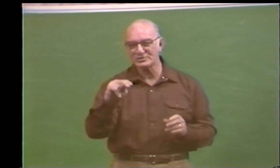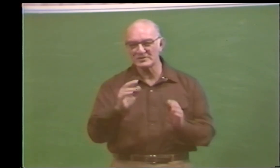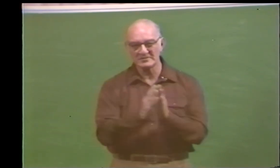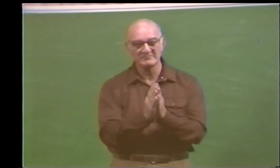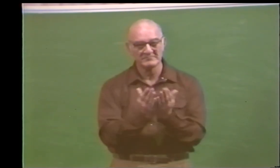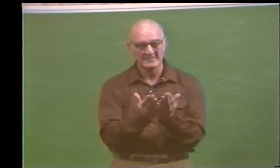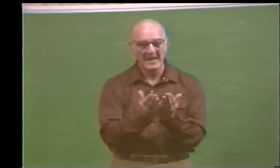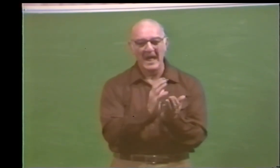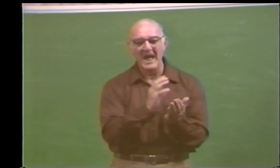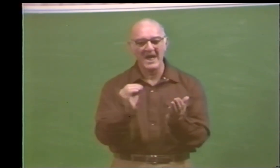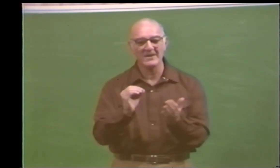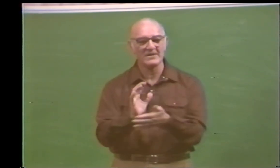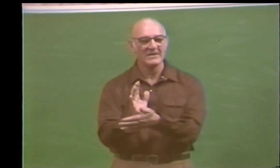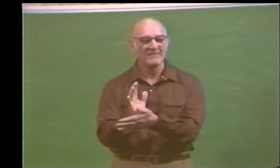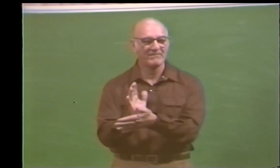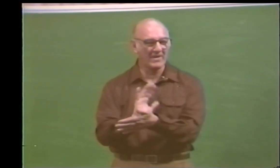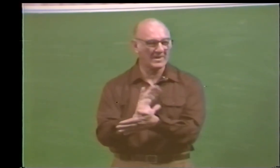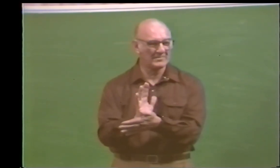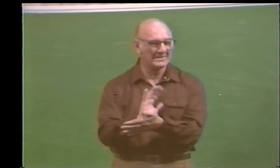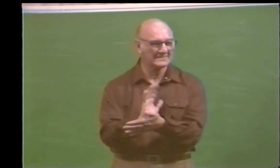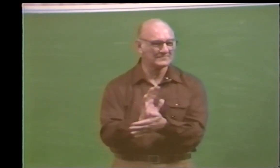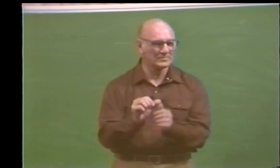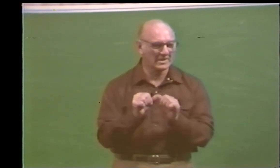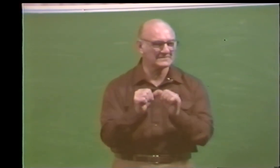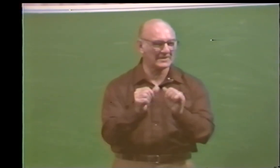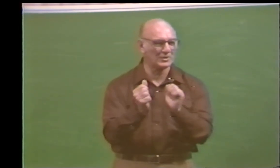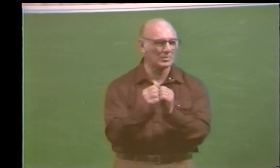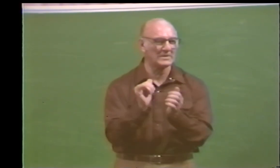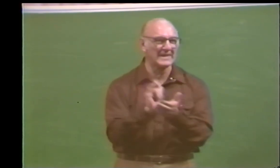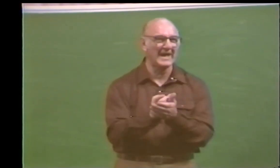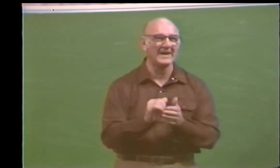fiction and film. Continue with that.